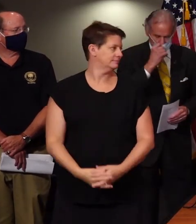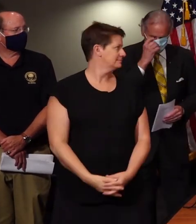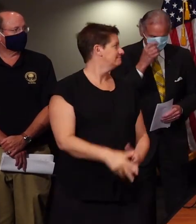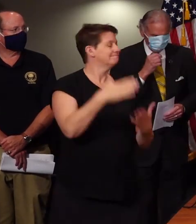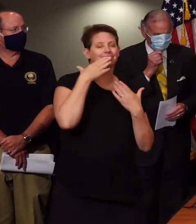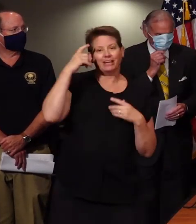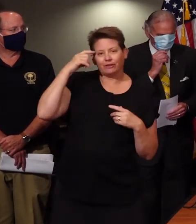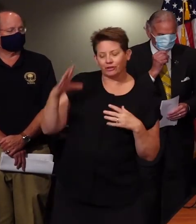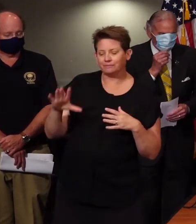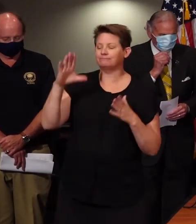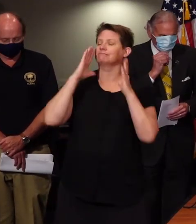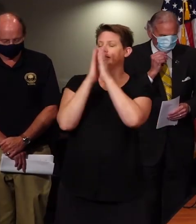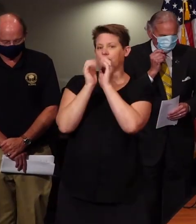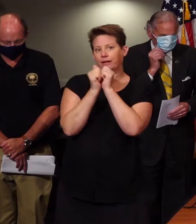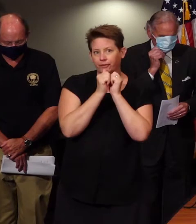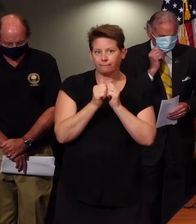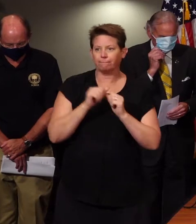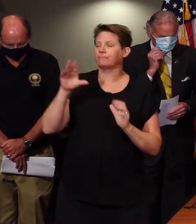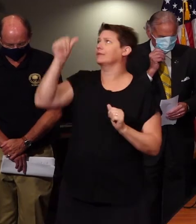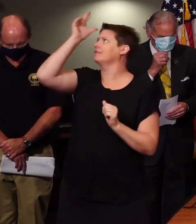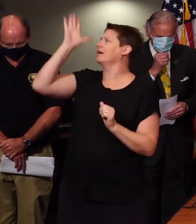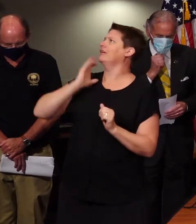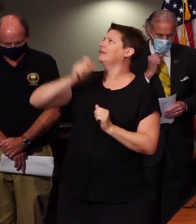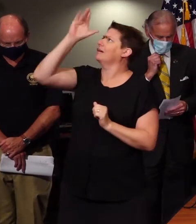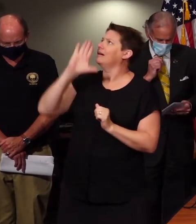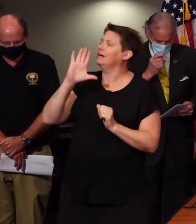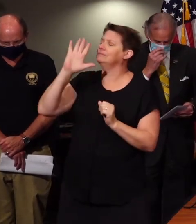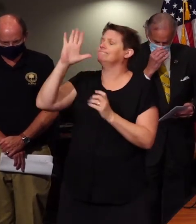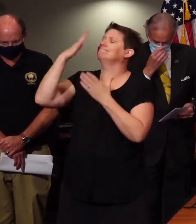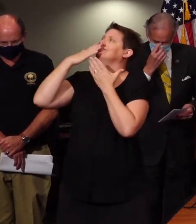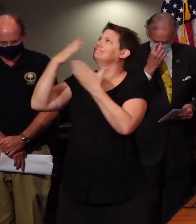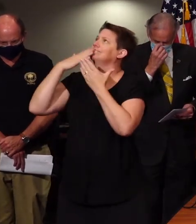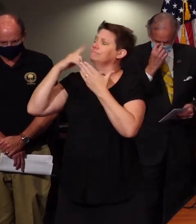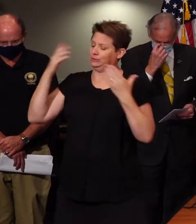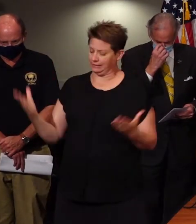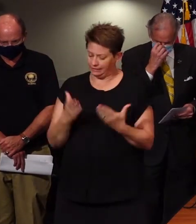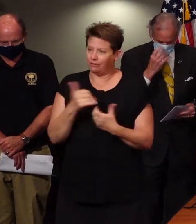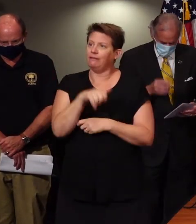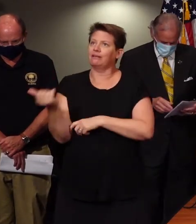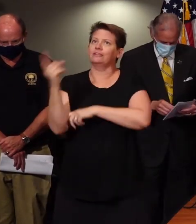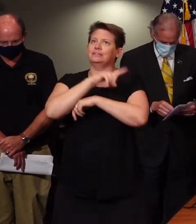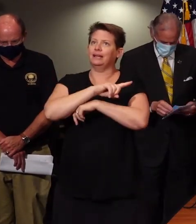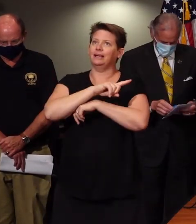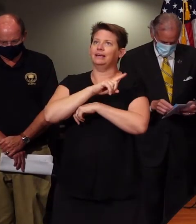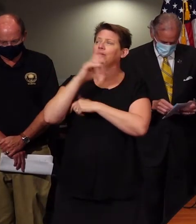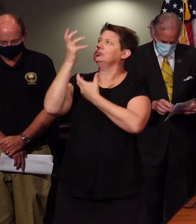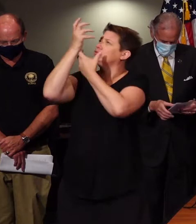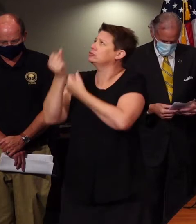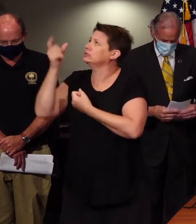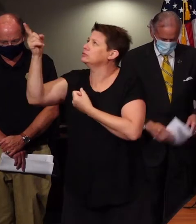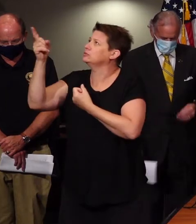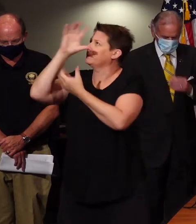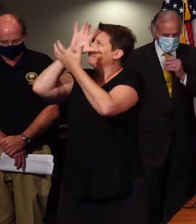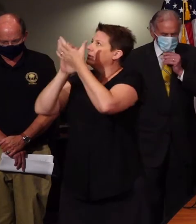Thank you, Governor. Let us pray together. Our Father and our God, we are so thankful for another day, a day when we can trust you and believe that you're